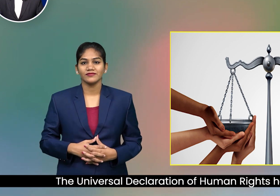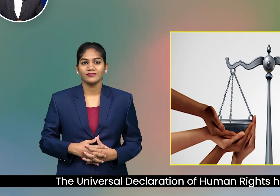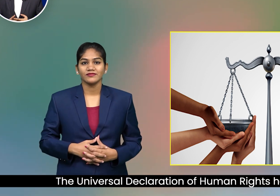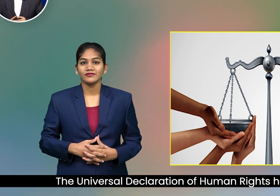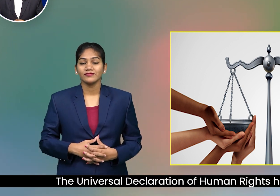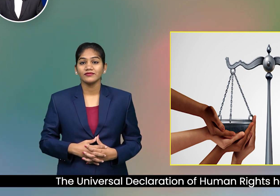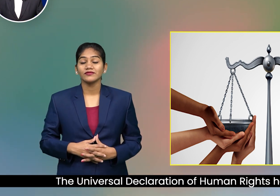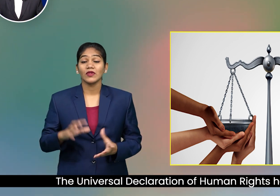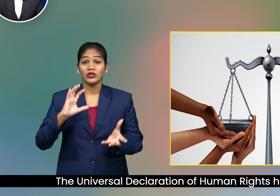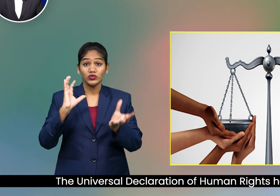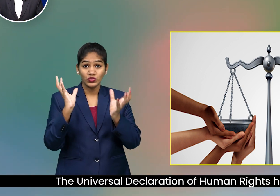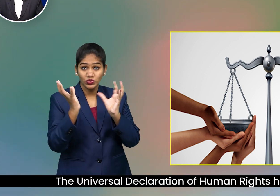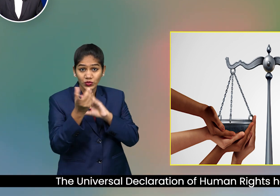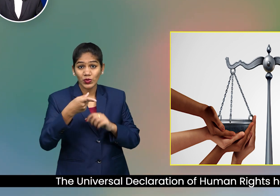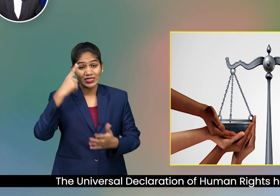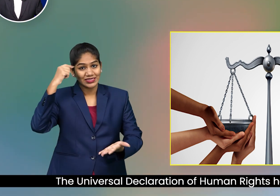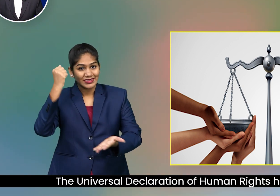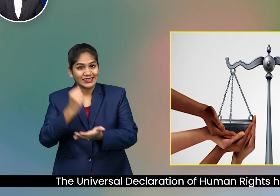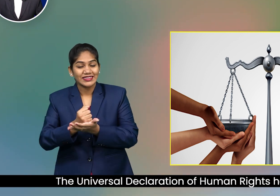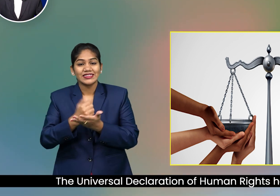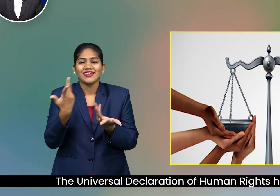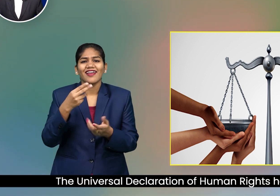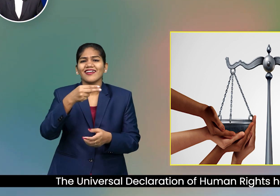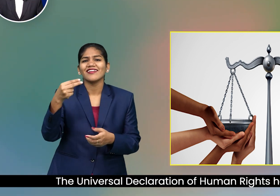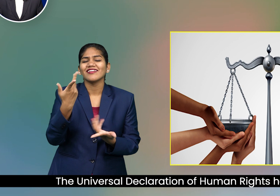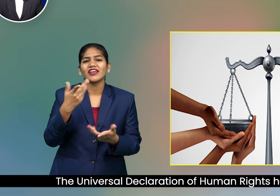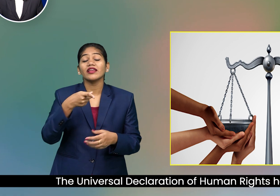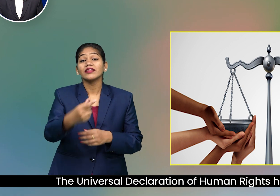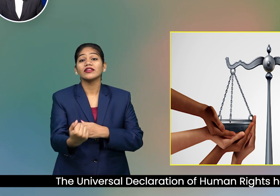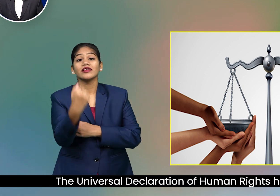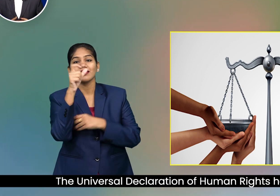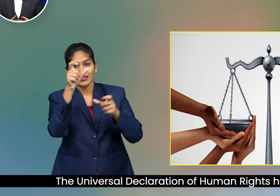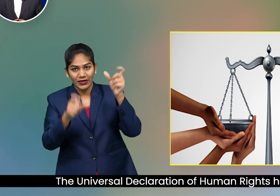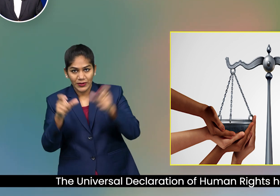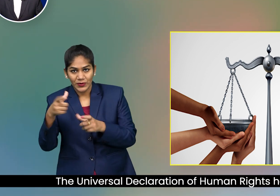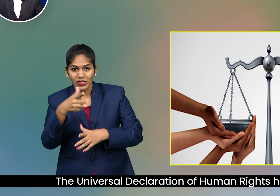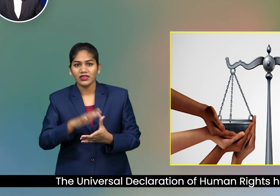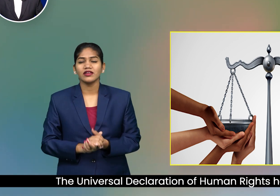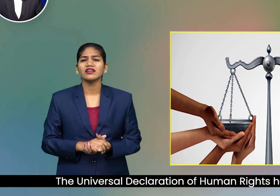The Universal Declaration of Human Rights has 30 articles,